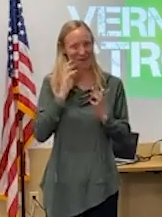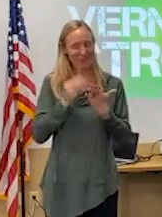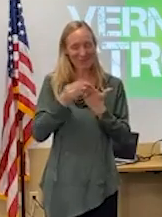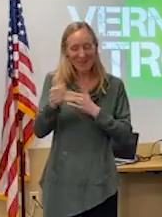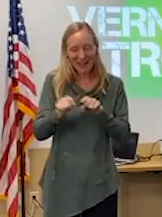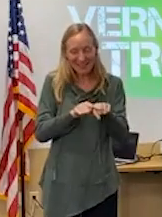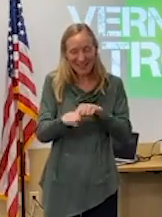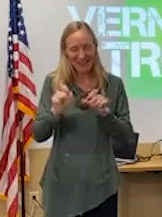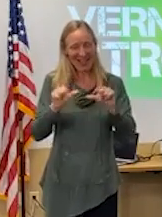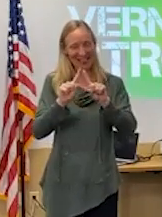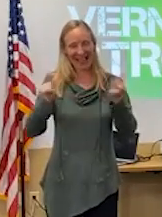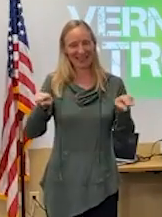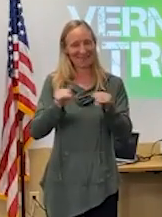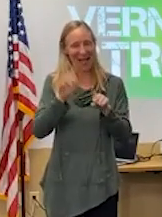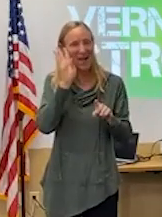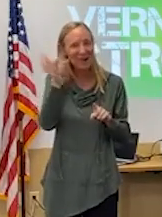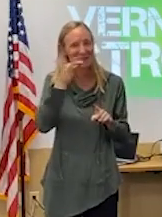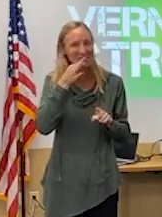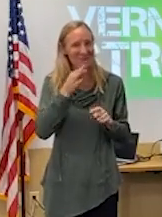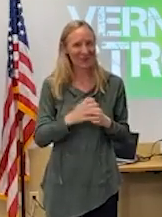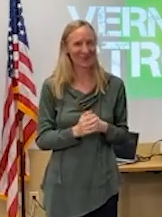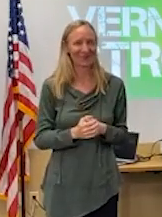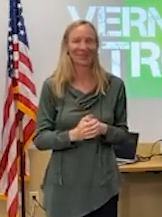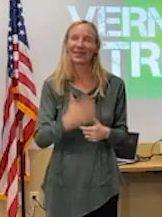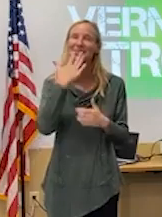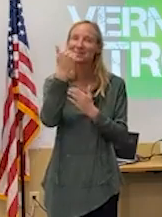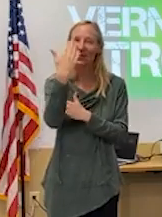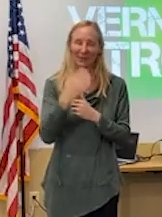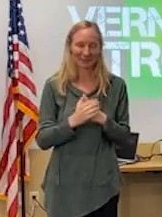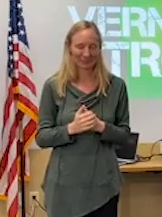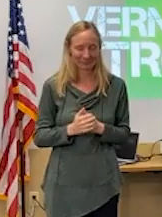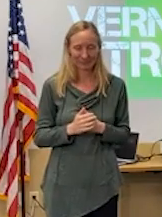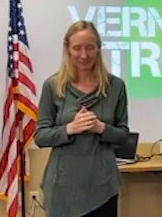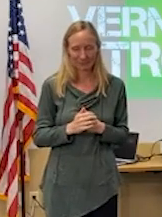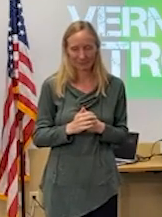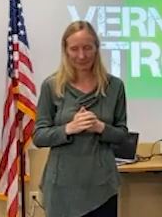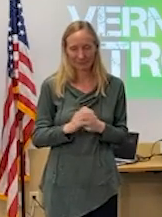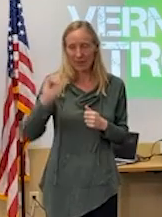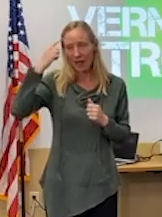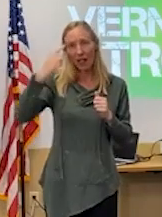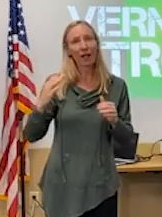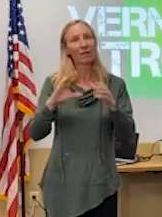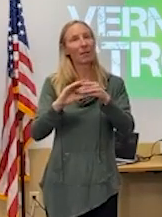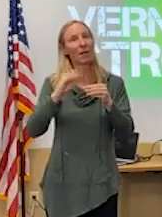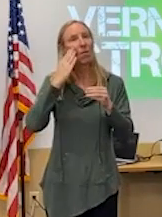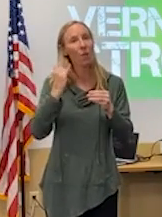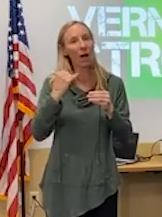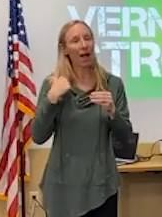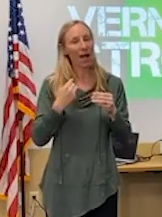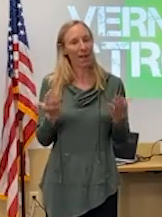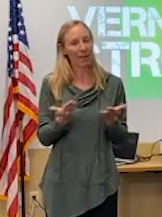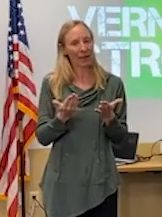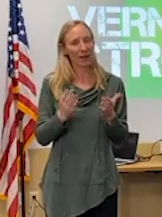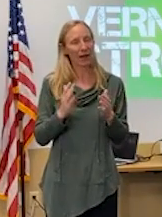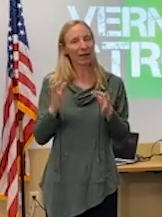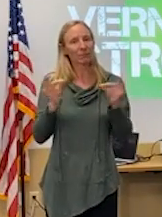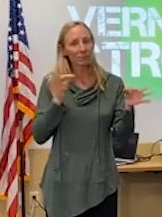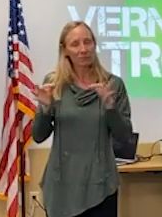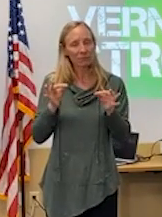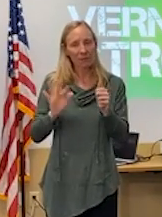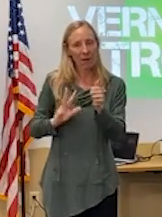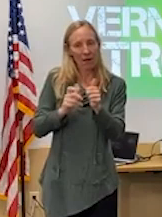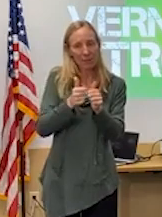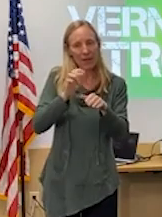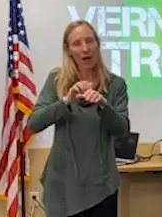plate. Good morning, everyone. As the governor mentioned, I'm here today to provide an update on the